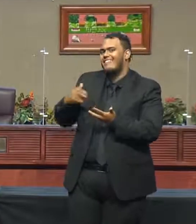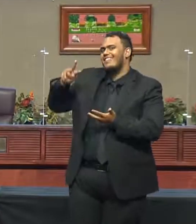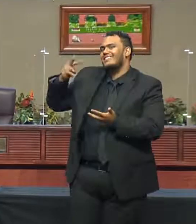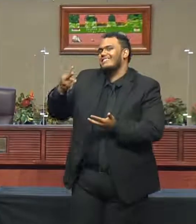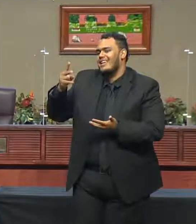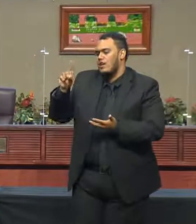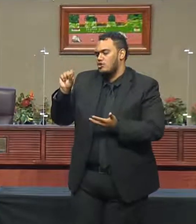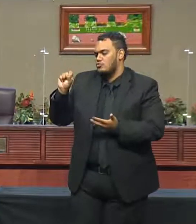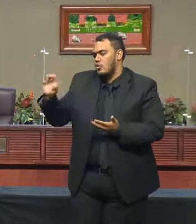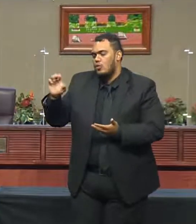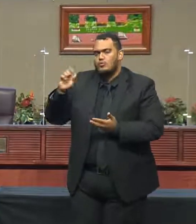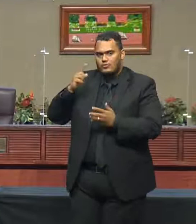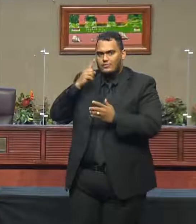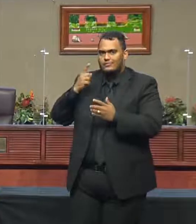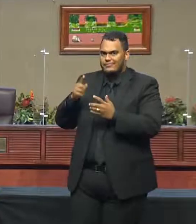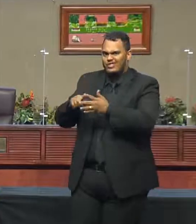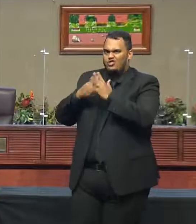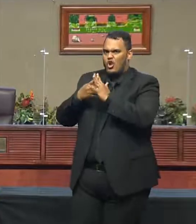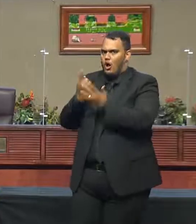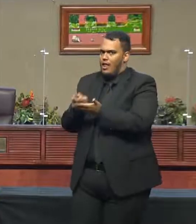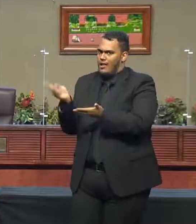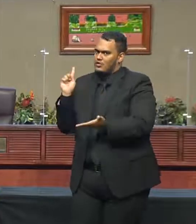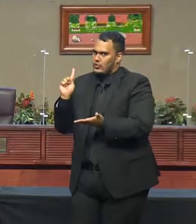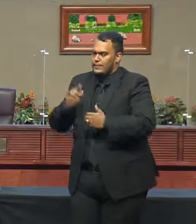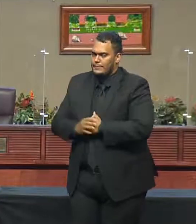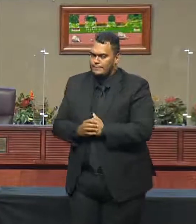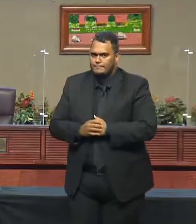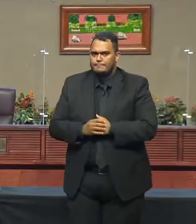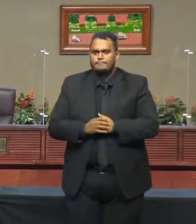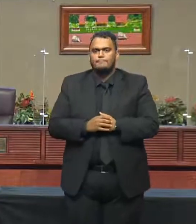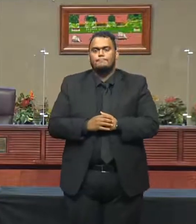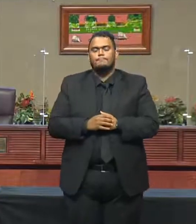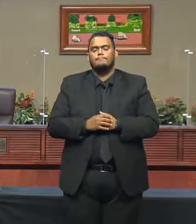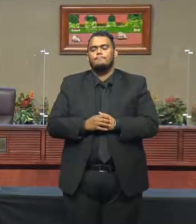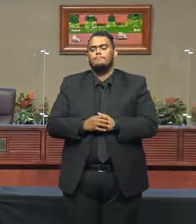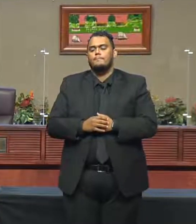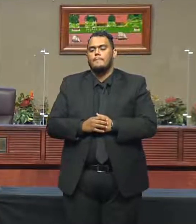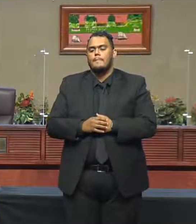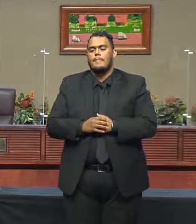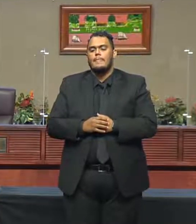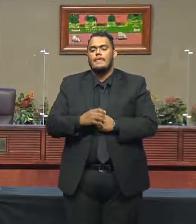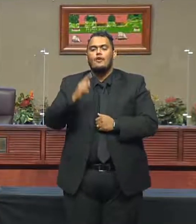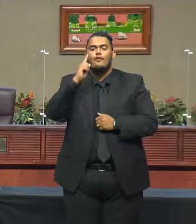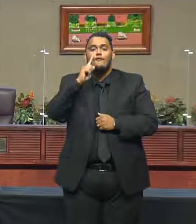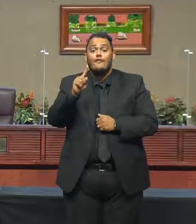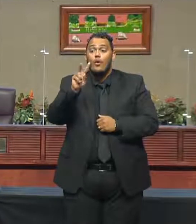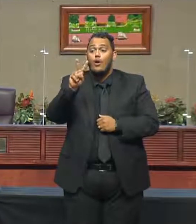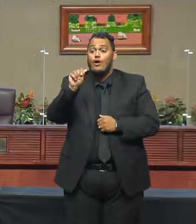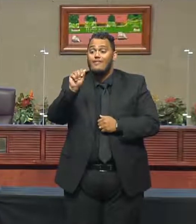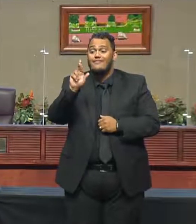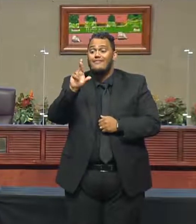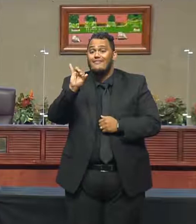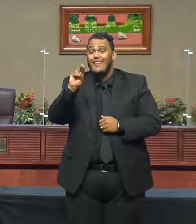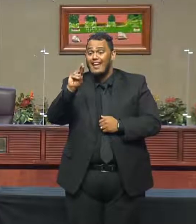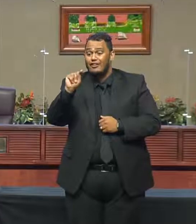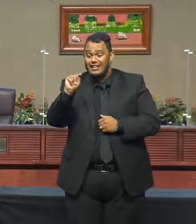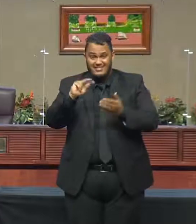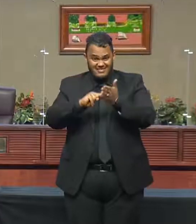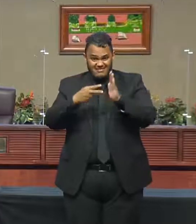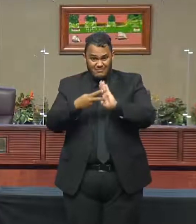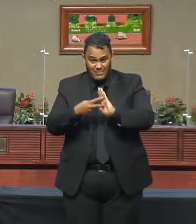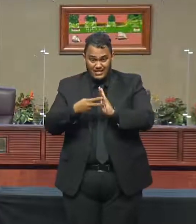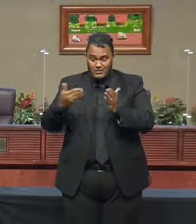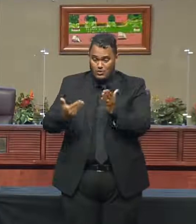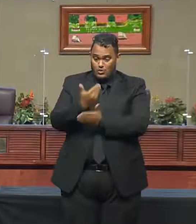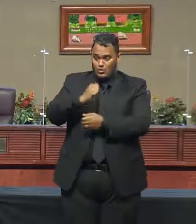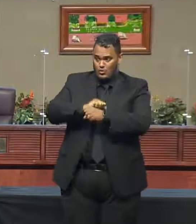Now, interesting, for the variant cases, we have 59 additional variant cases